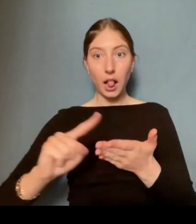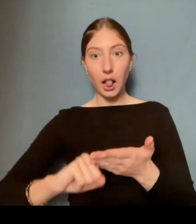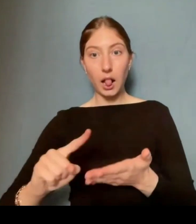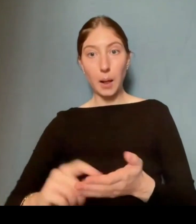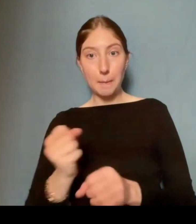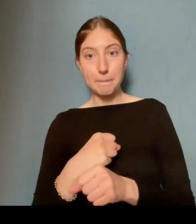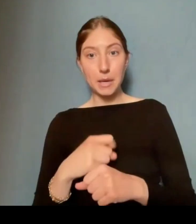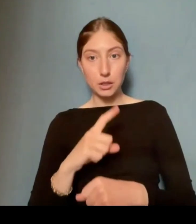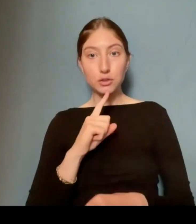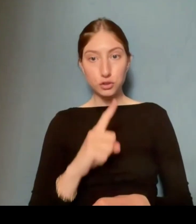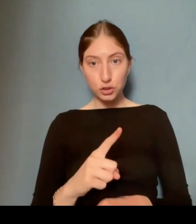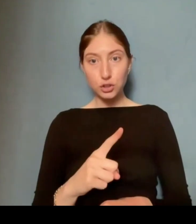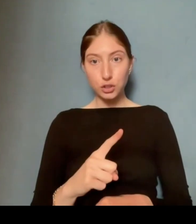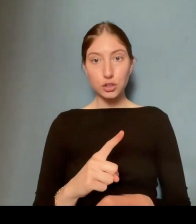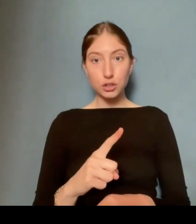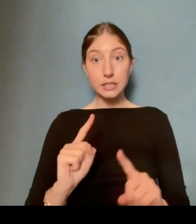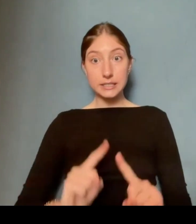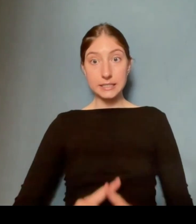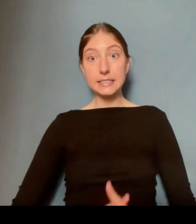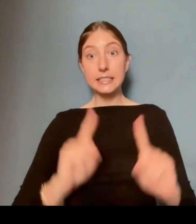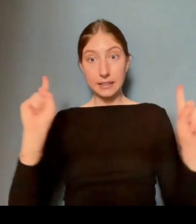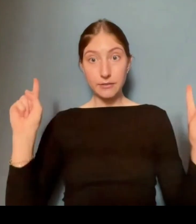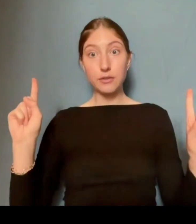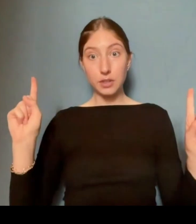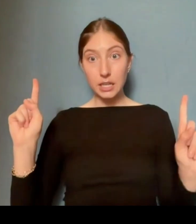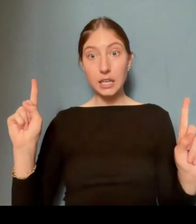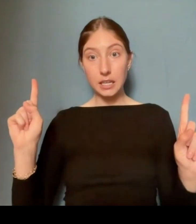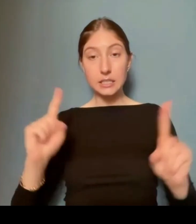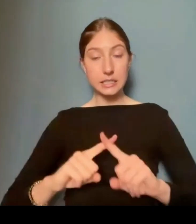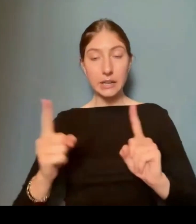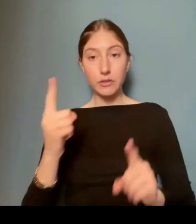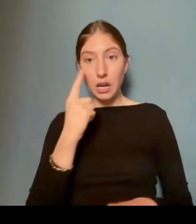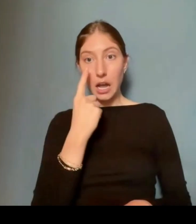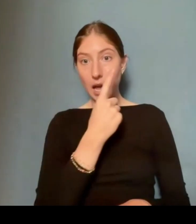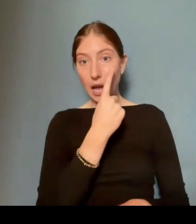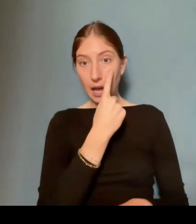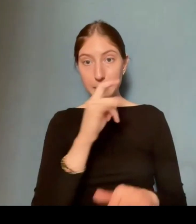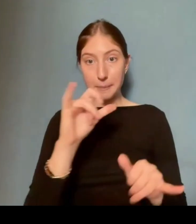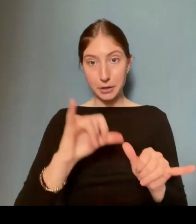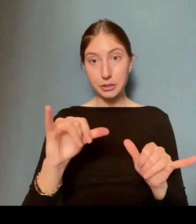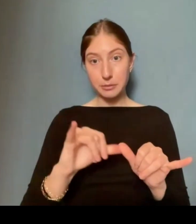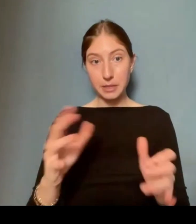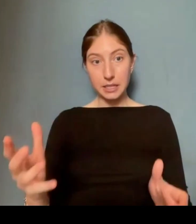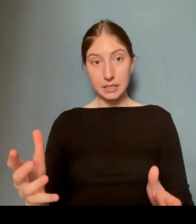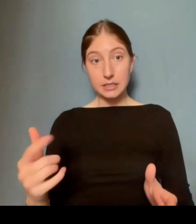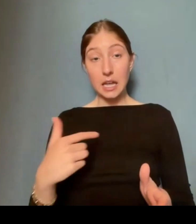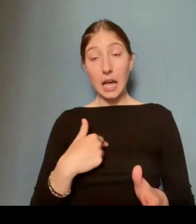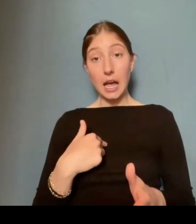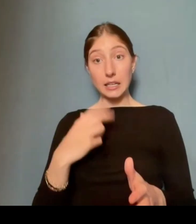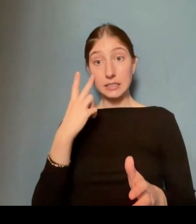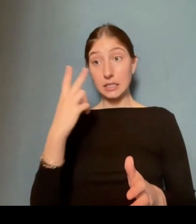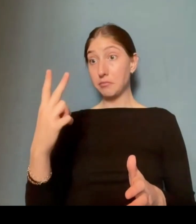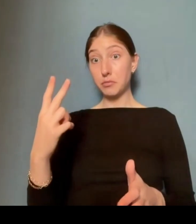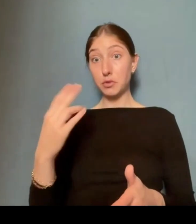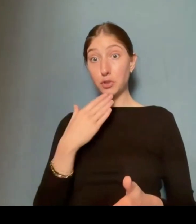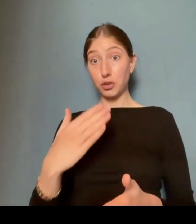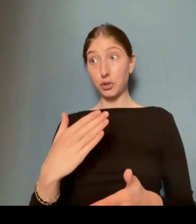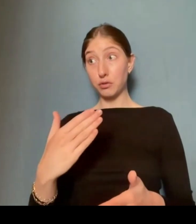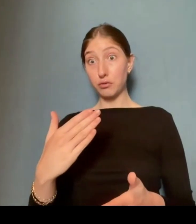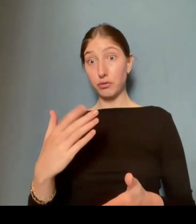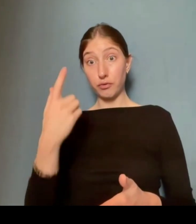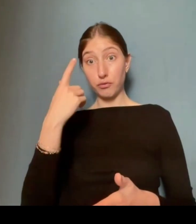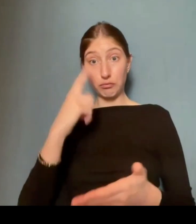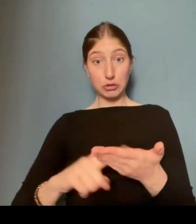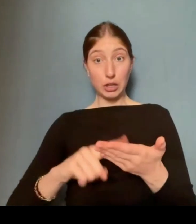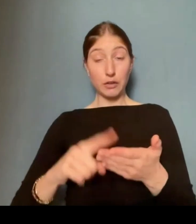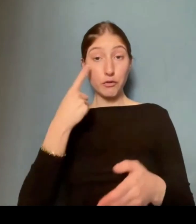that it's truly different, like asymmetrical in measurements. And so in your case, I see wonderful readings. They're very